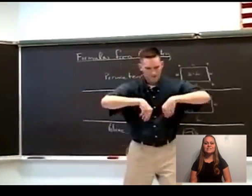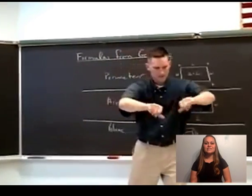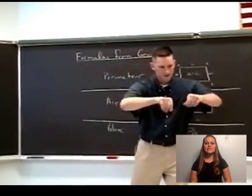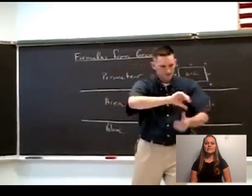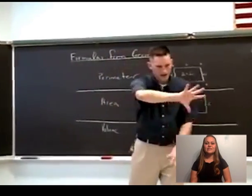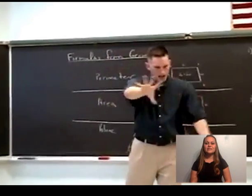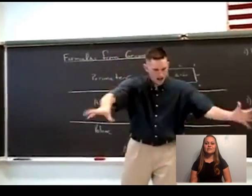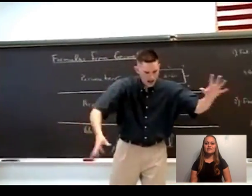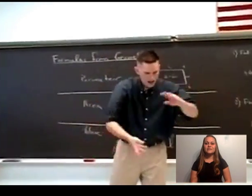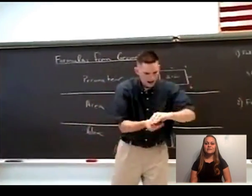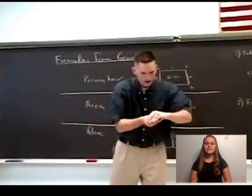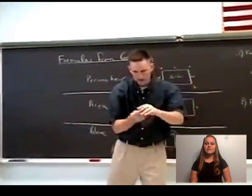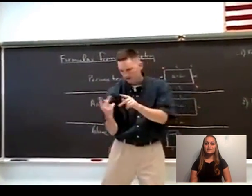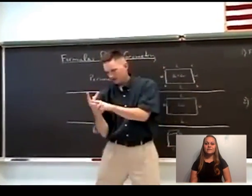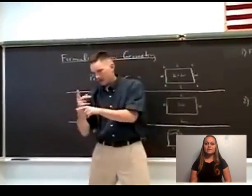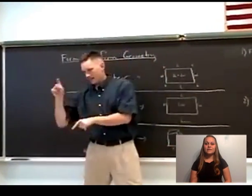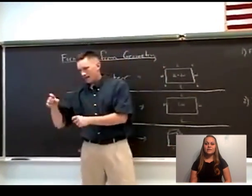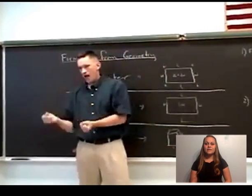Perfect.